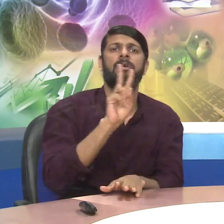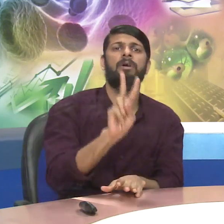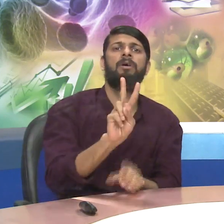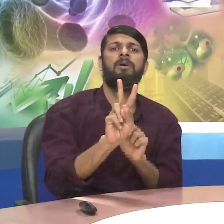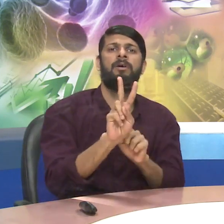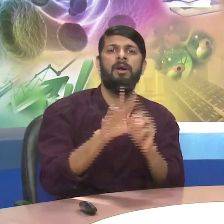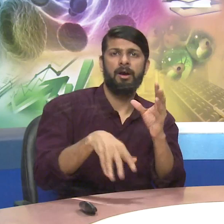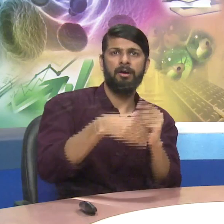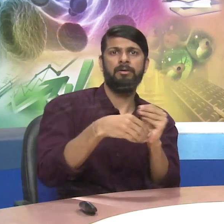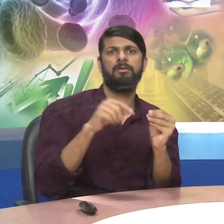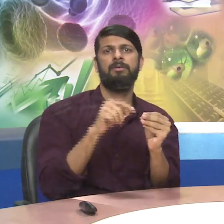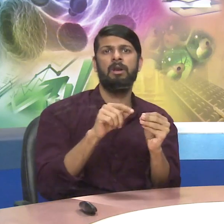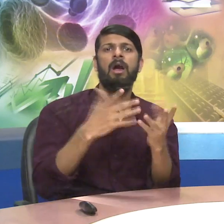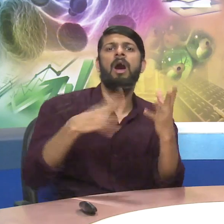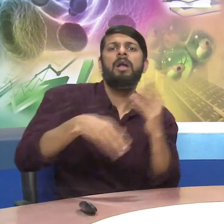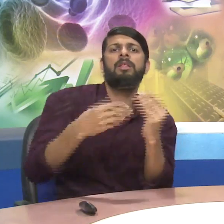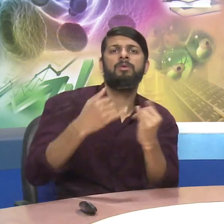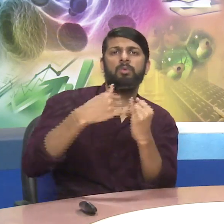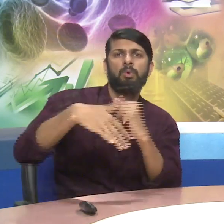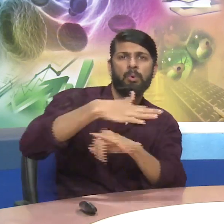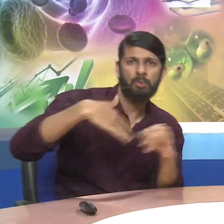42nd Amendment in the year